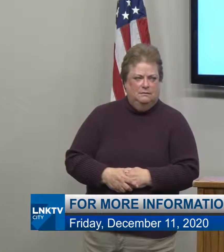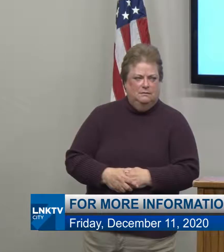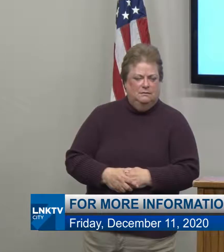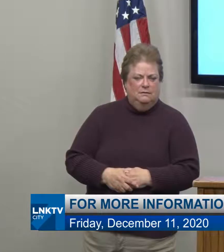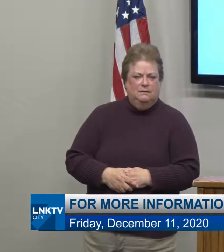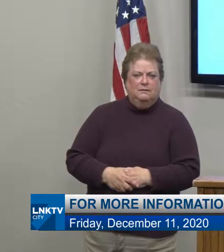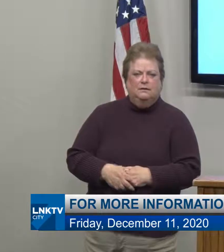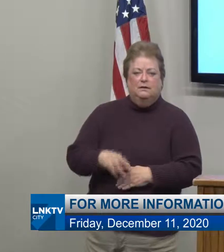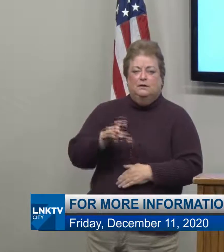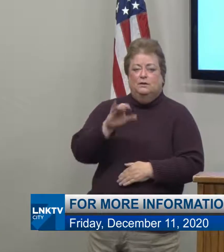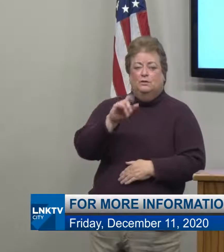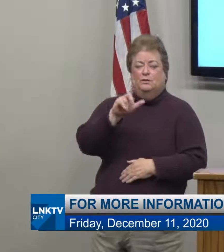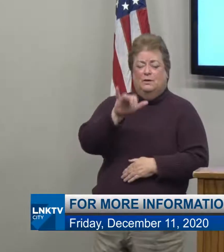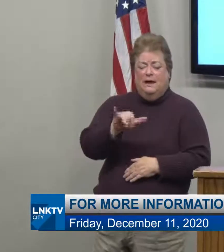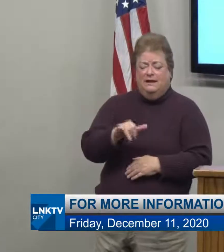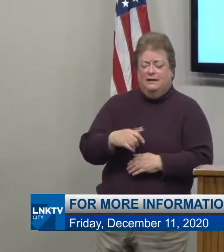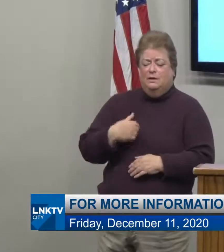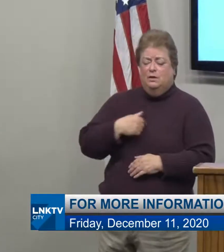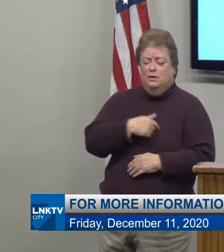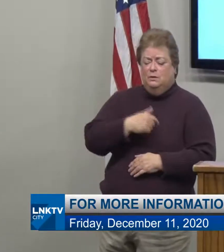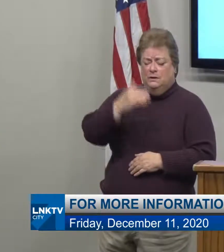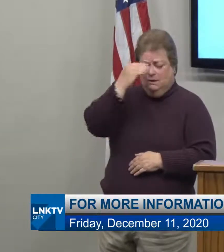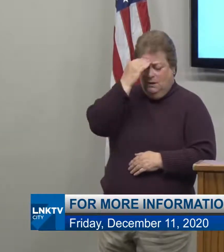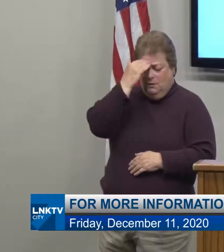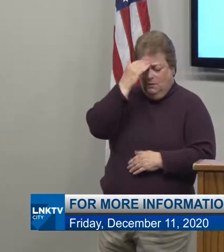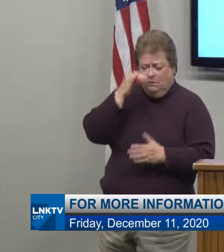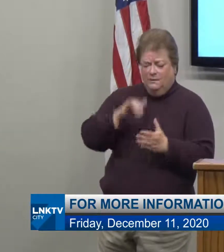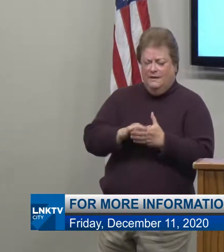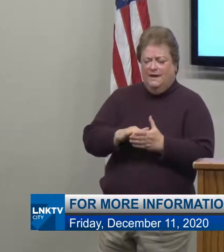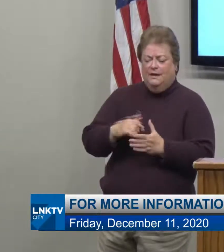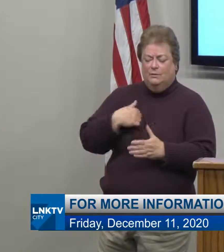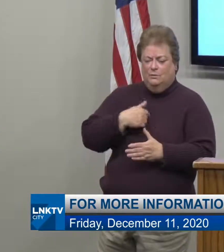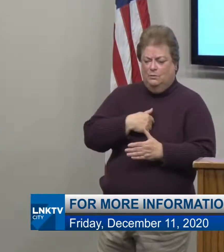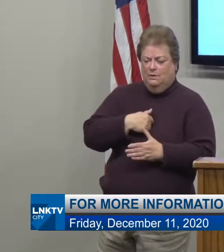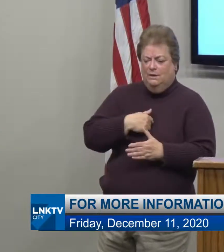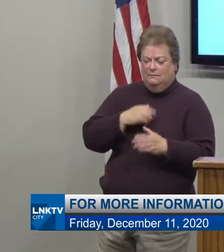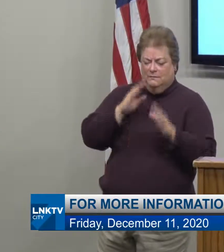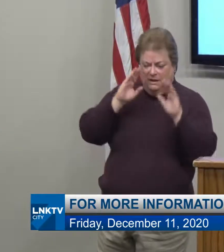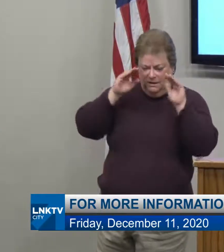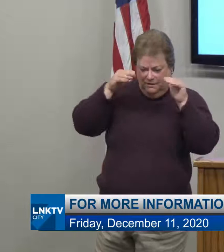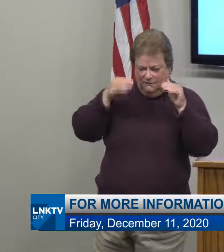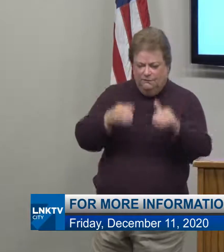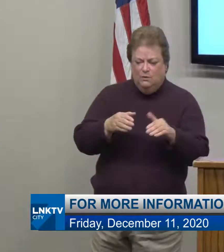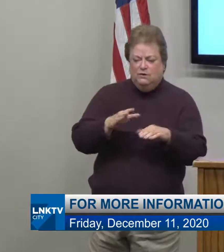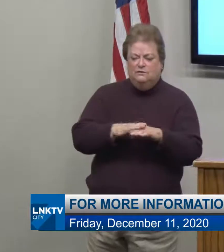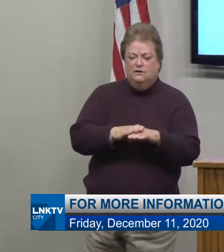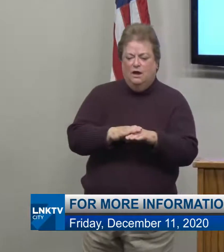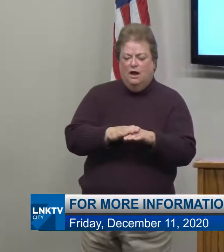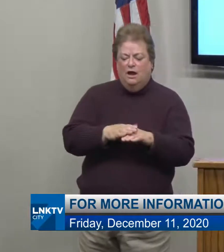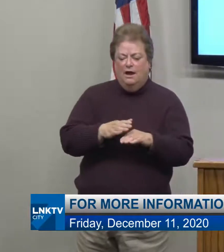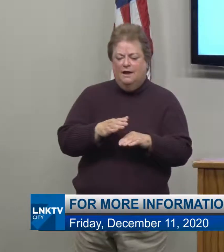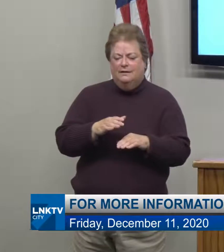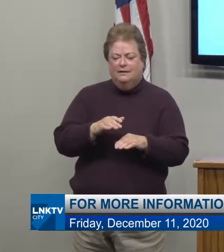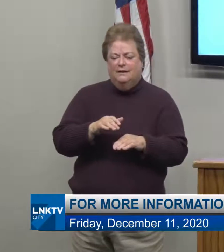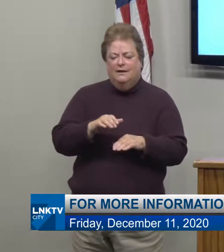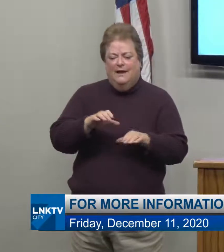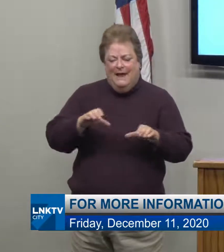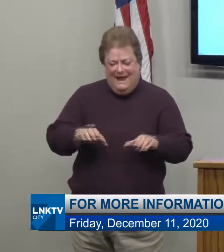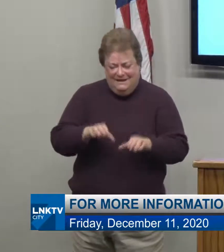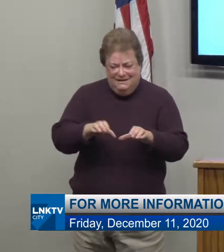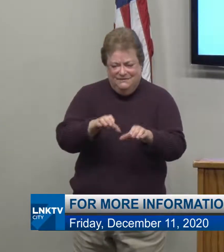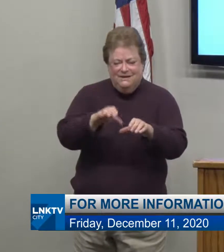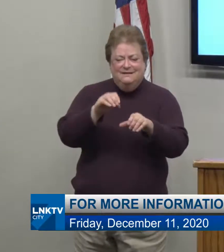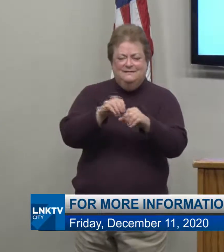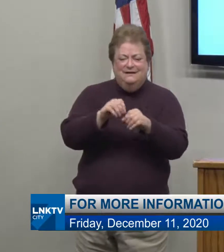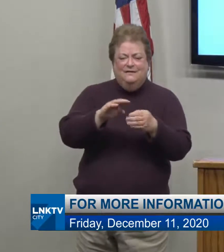Well, Riley, we do know that we've really been focusing on increased measures and some other activities in the